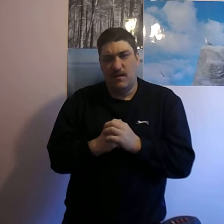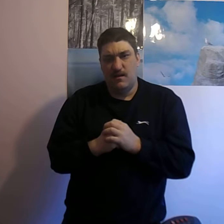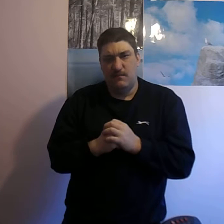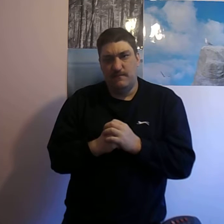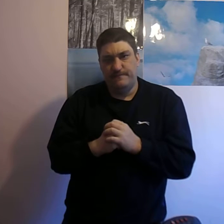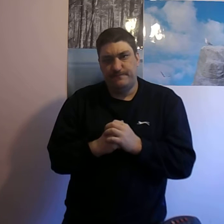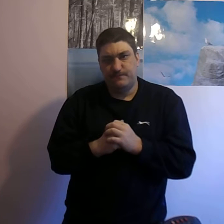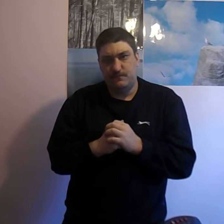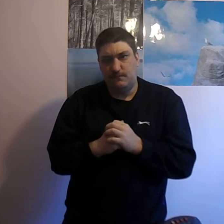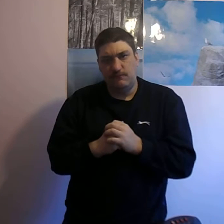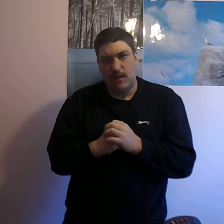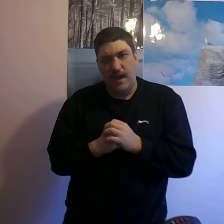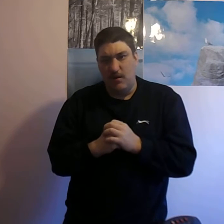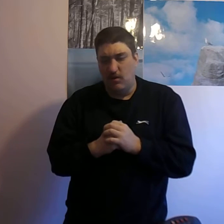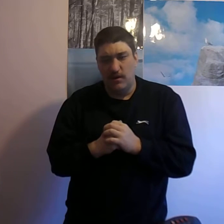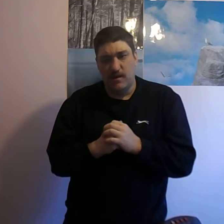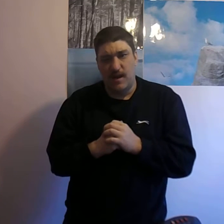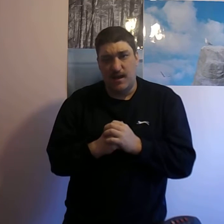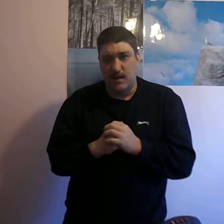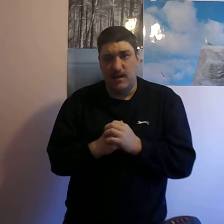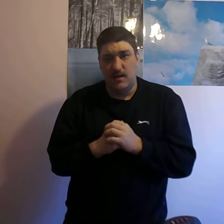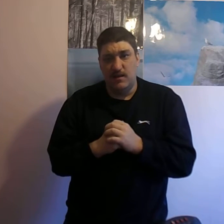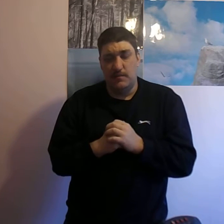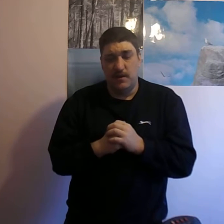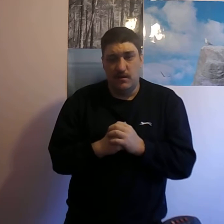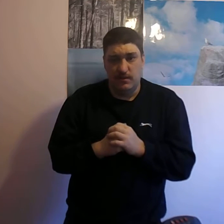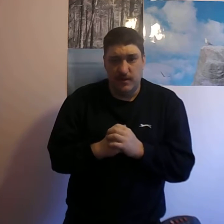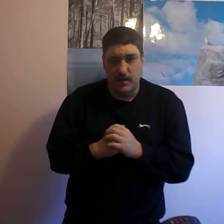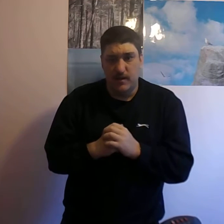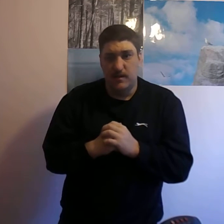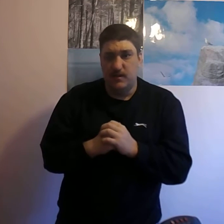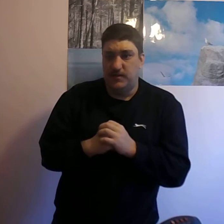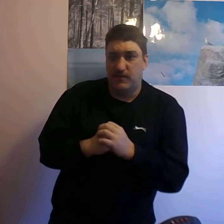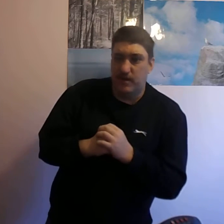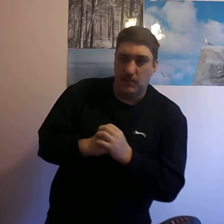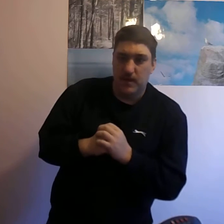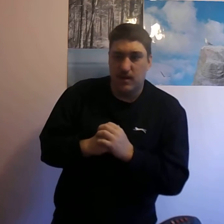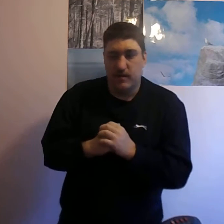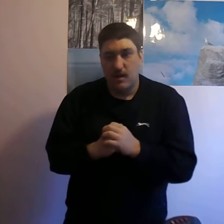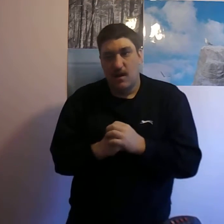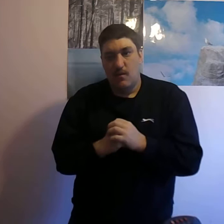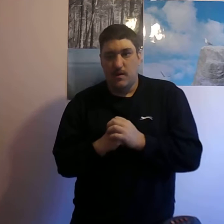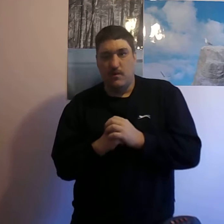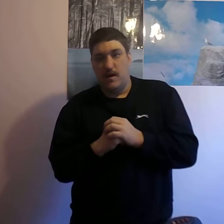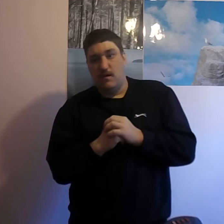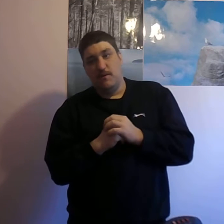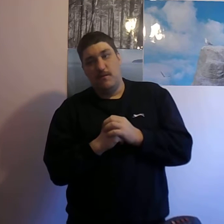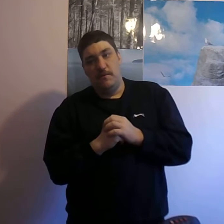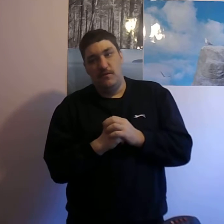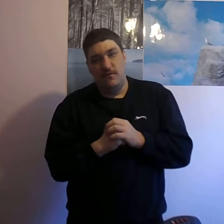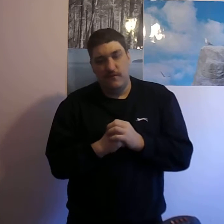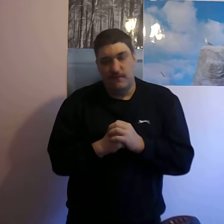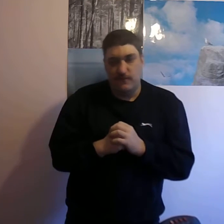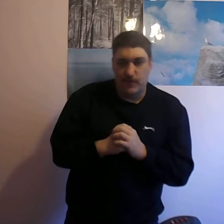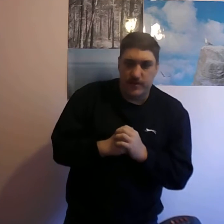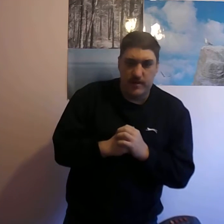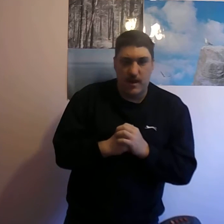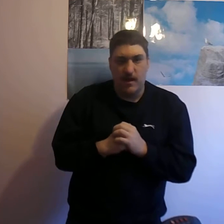time. How long exactly is beyond, you don't know, because when you wake up, the computer voice is saying you've